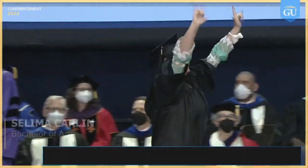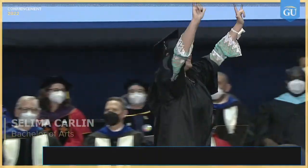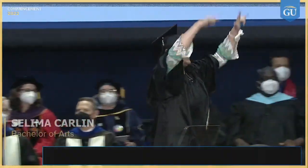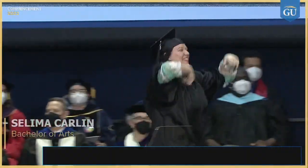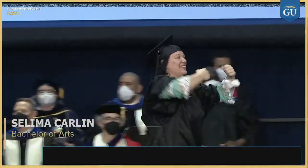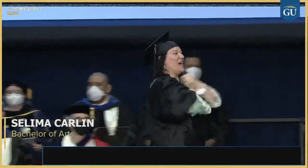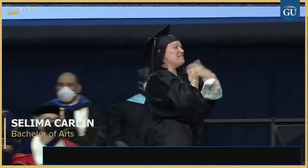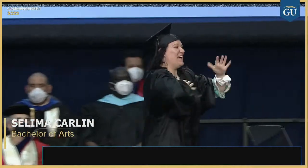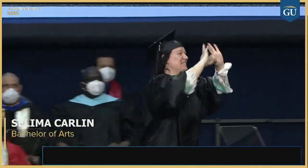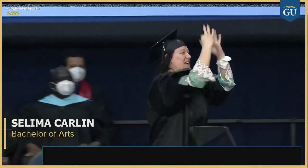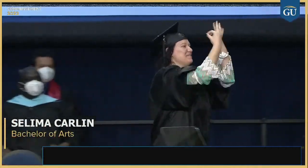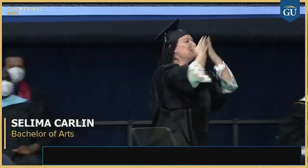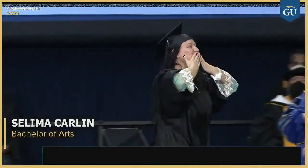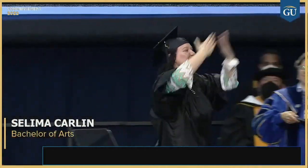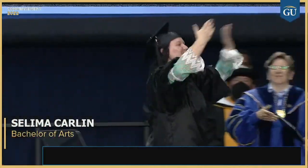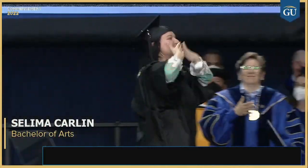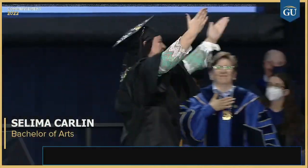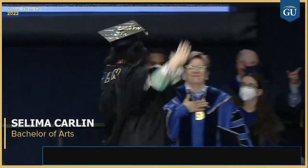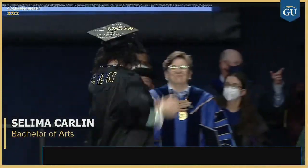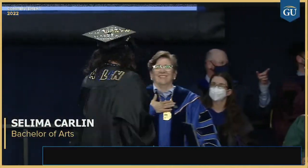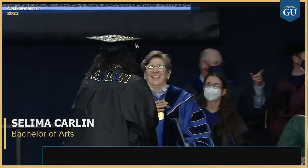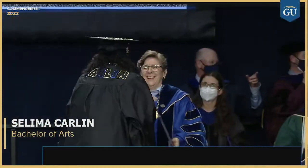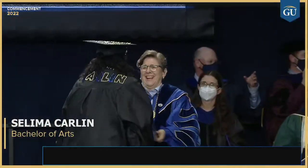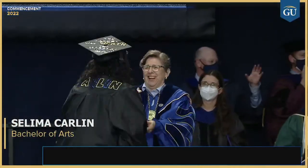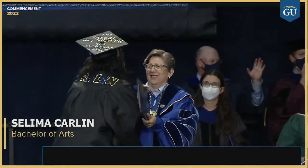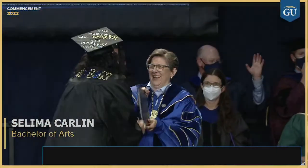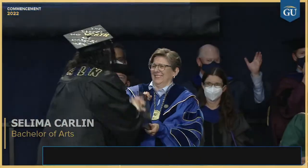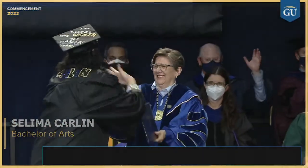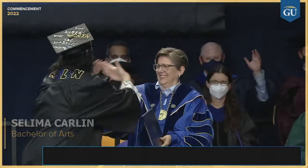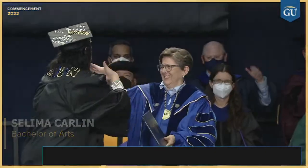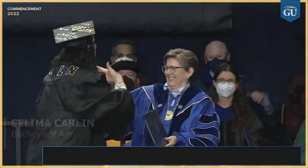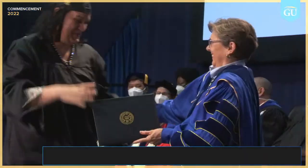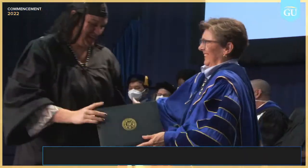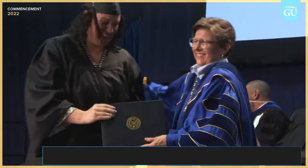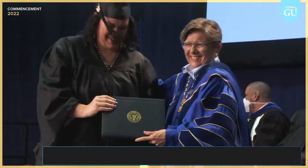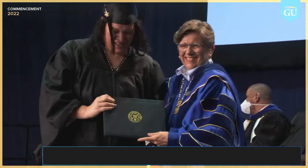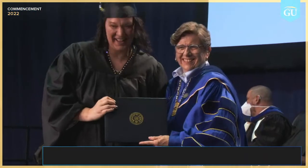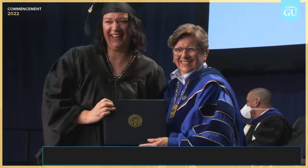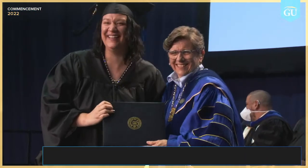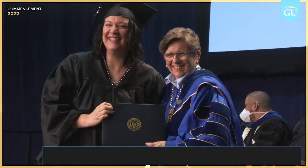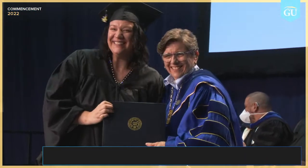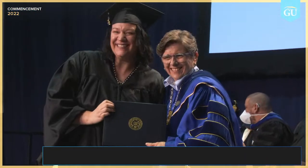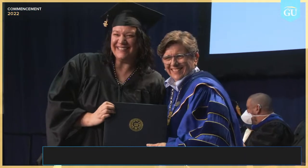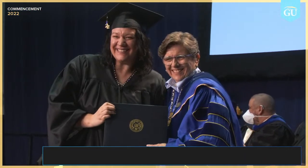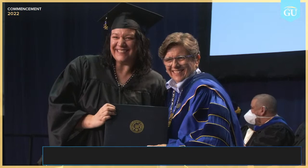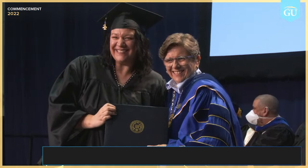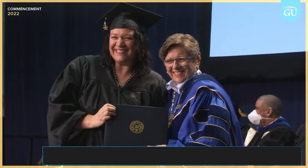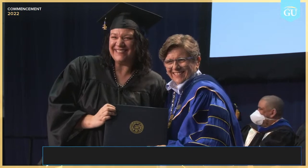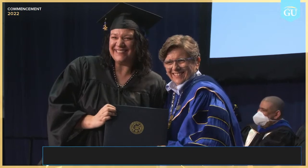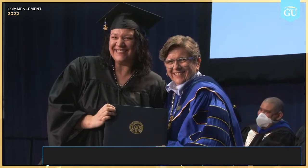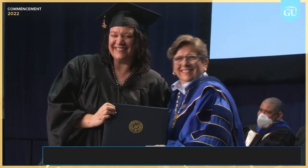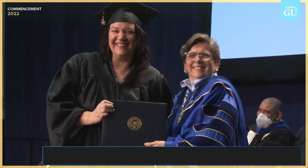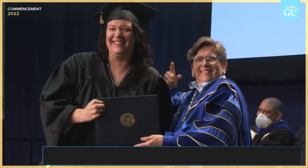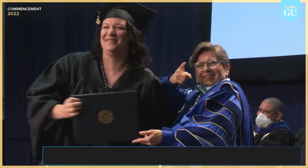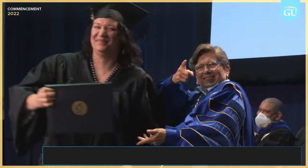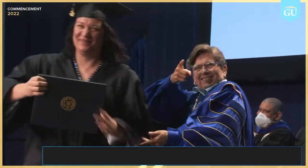Alyssa Carlton, Bachelor of Arts.